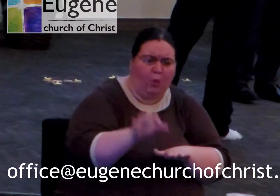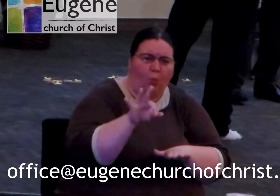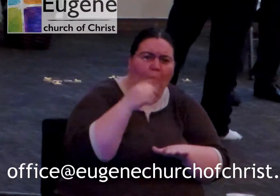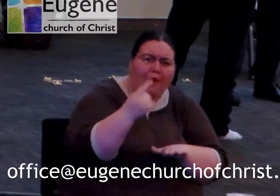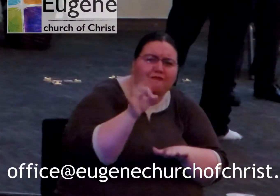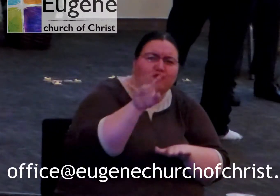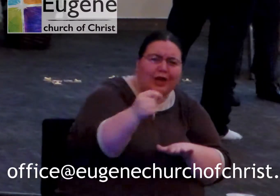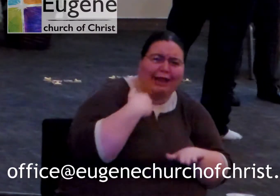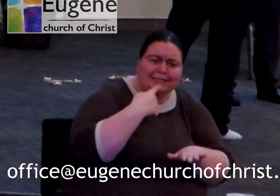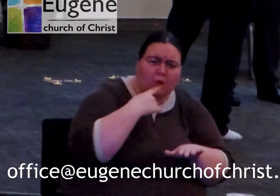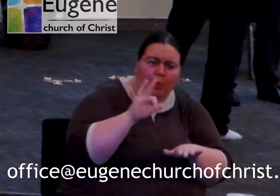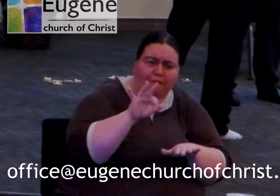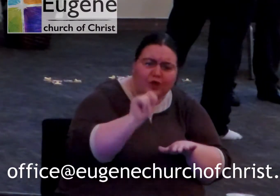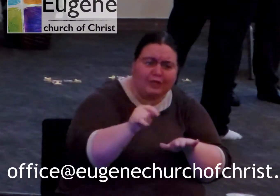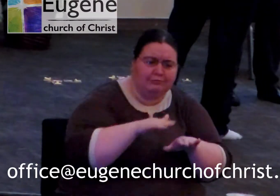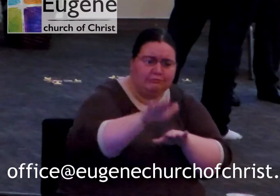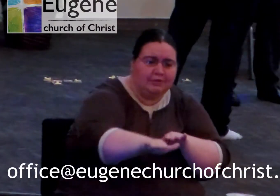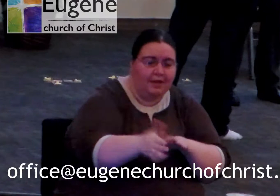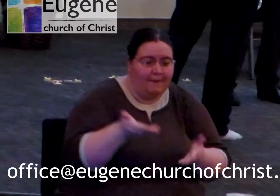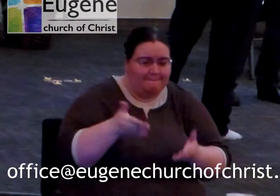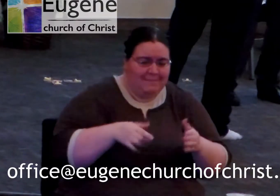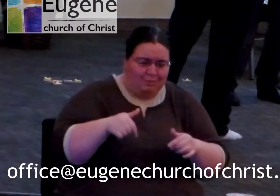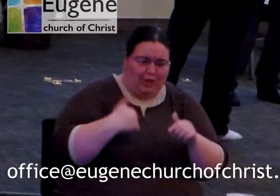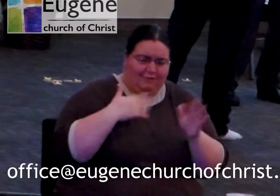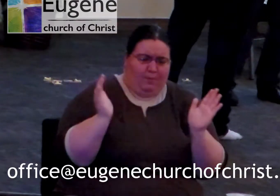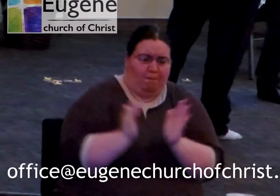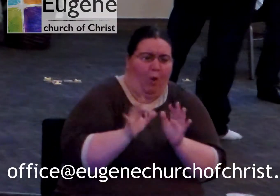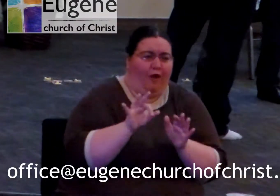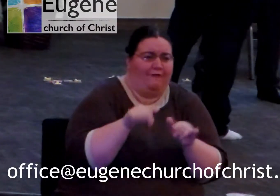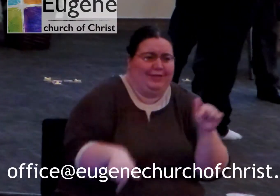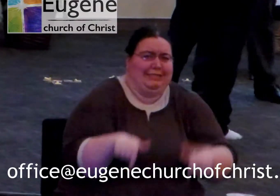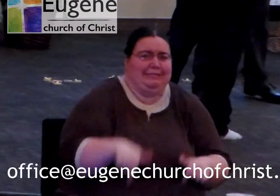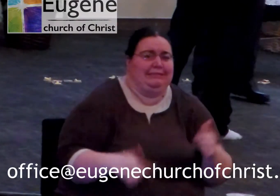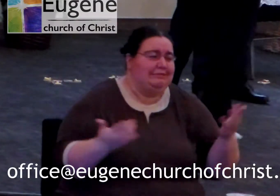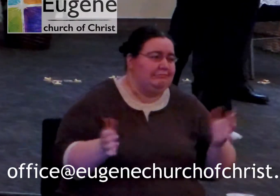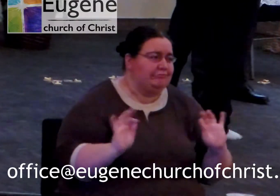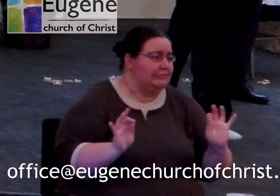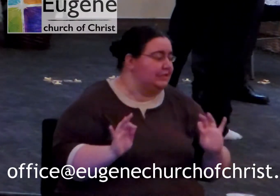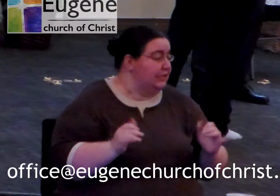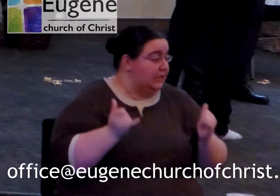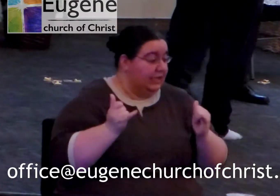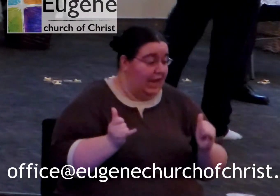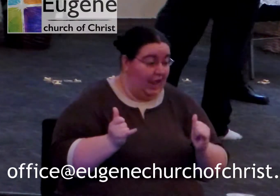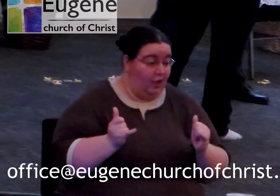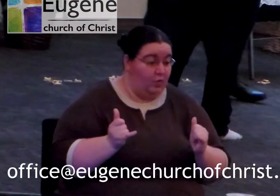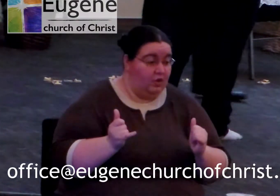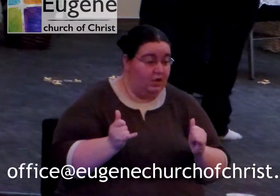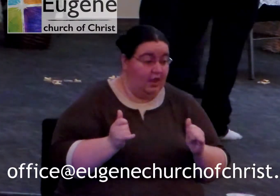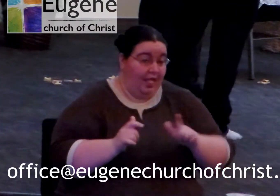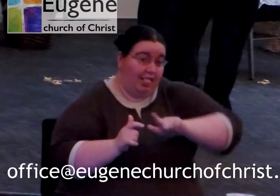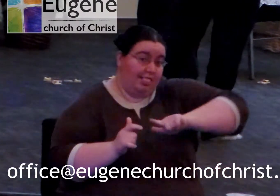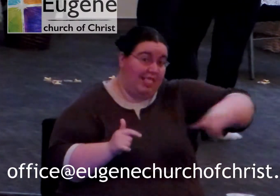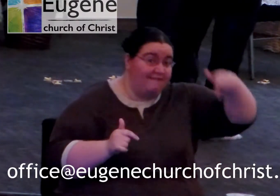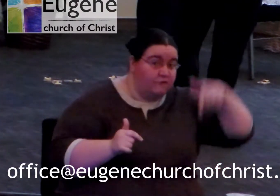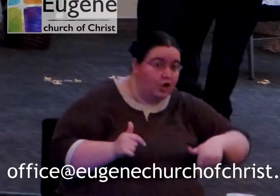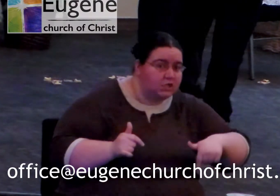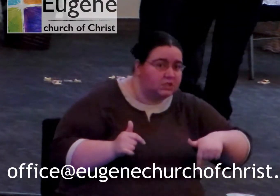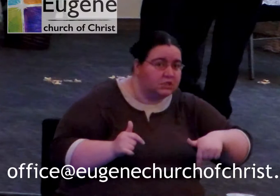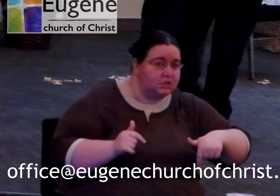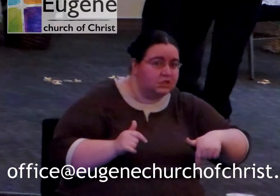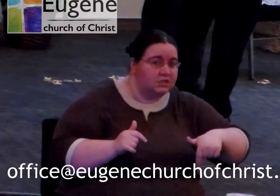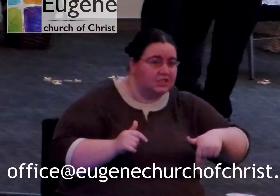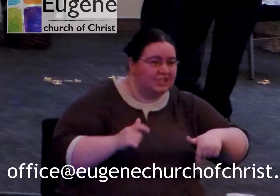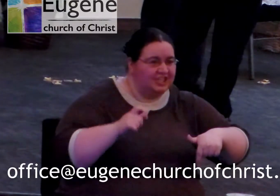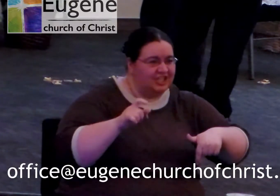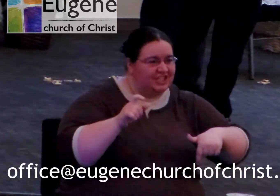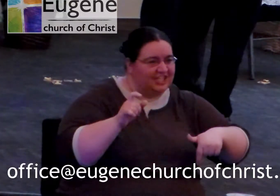you just have tiny feet. That may be it. That may be our problem. All right, so next thing I want you to do is I'm going to need you to pick up your left foot, and you're going to have to kind of angle towards your left a